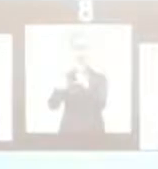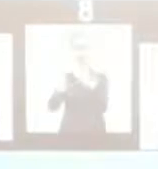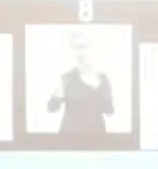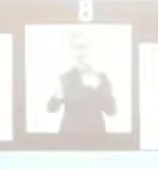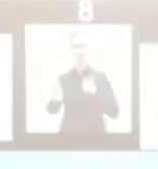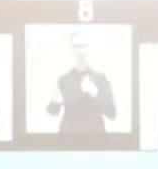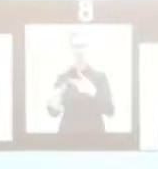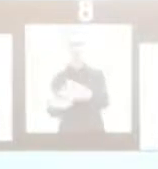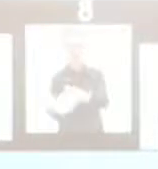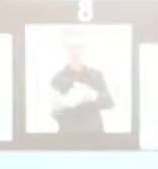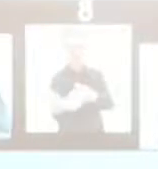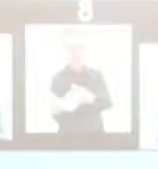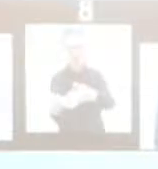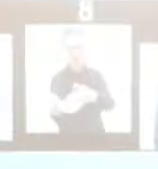Alright, this one.